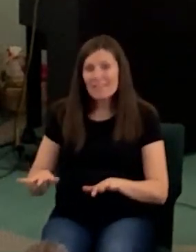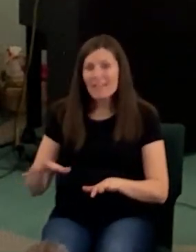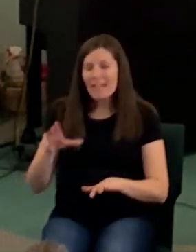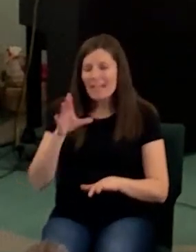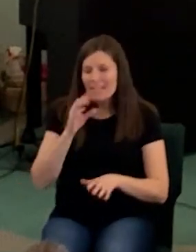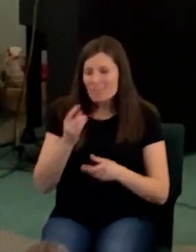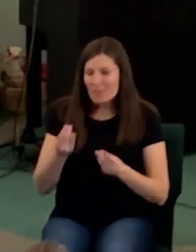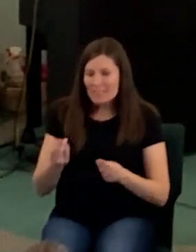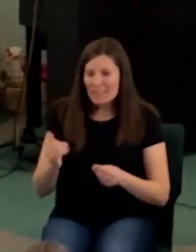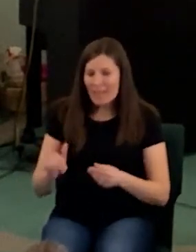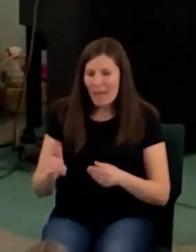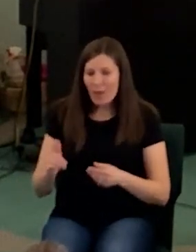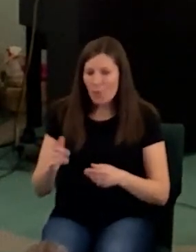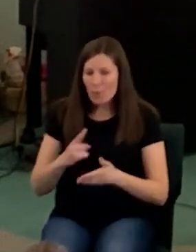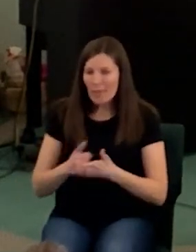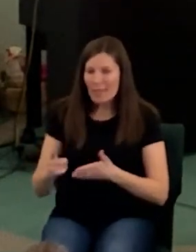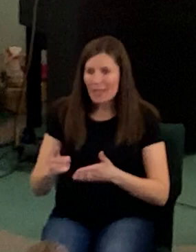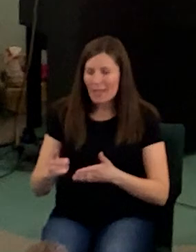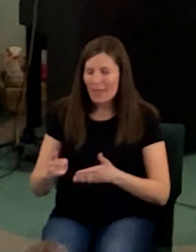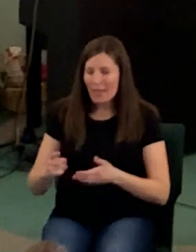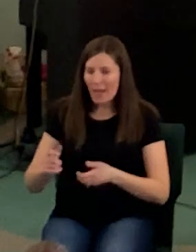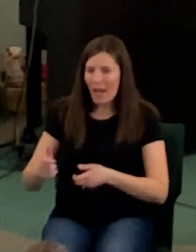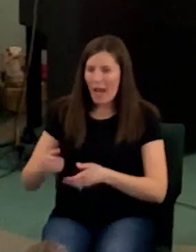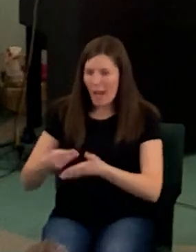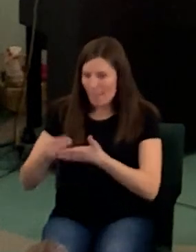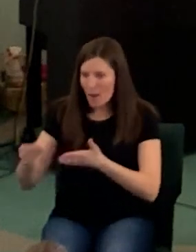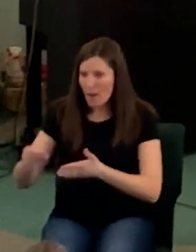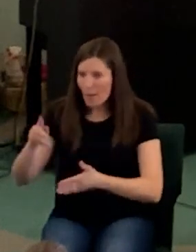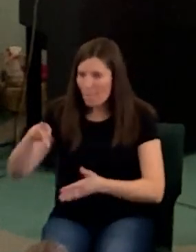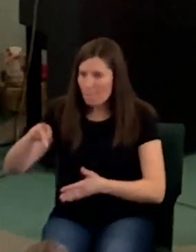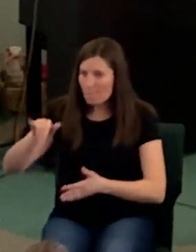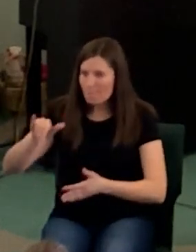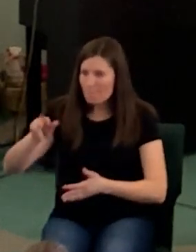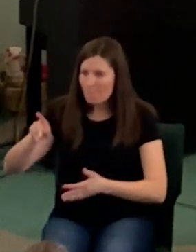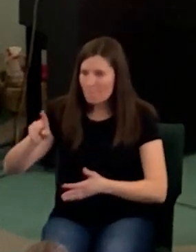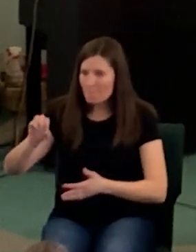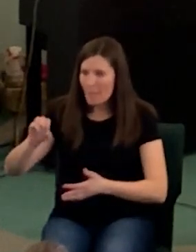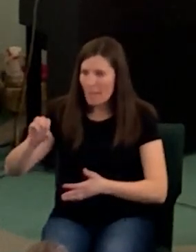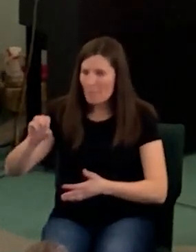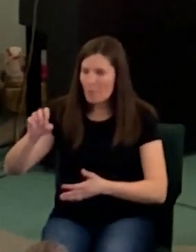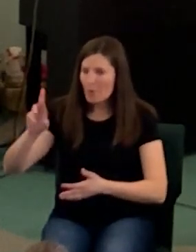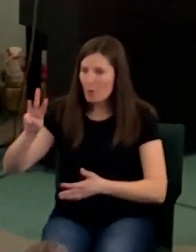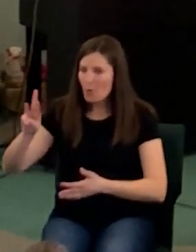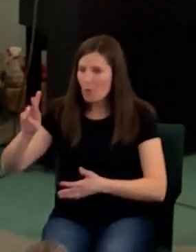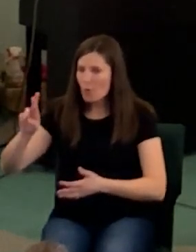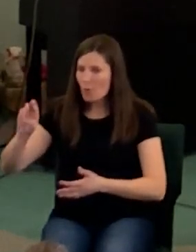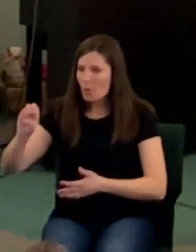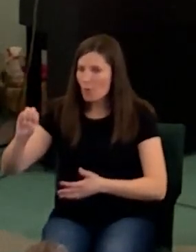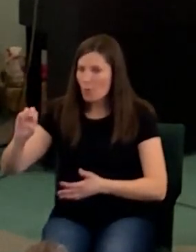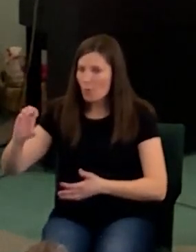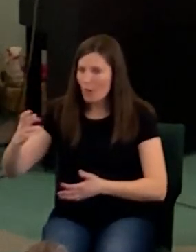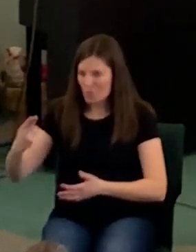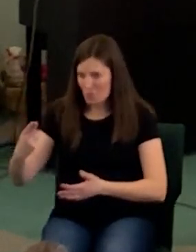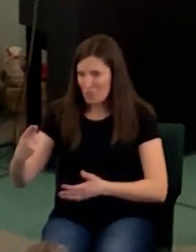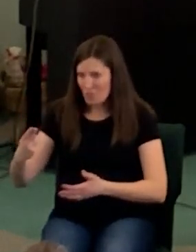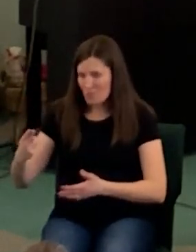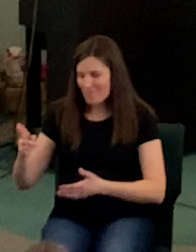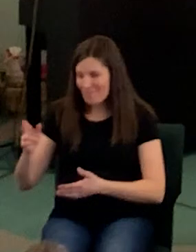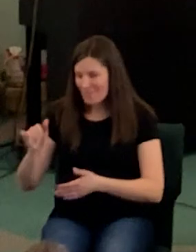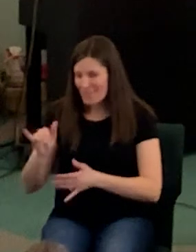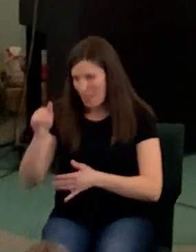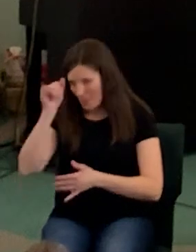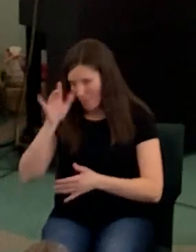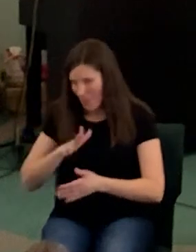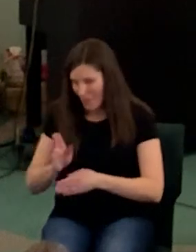that week was? Go buy my own big old pipe wrench. See, when we seek God's direction in life, life is much